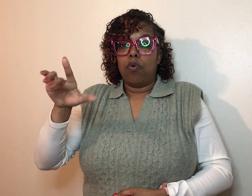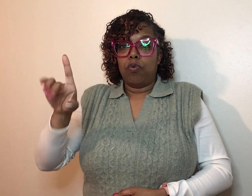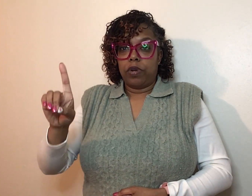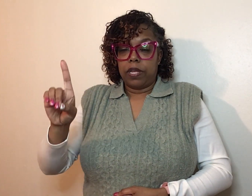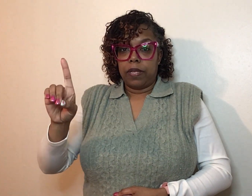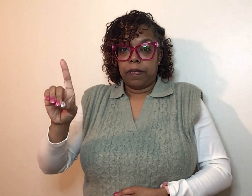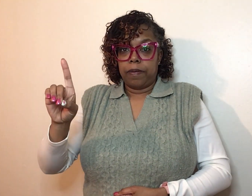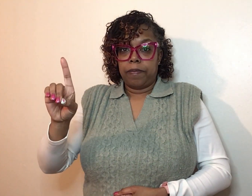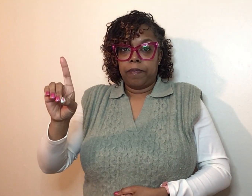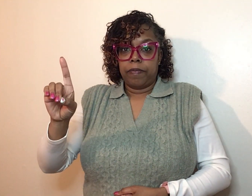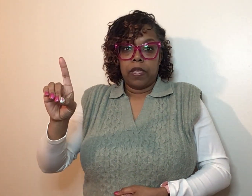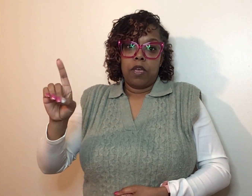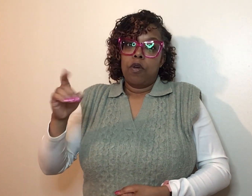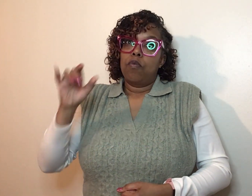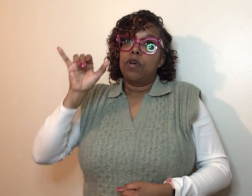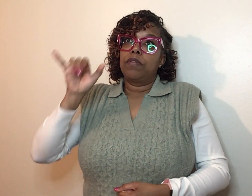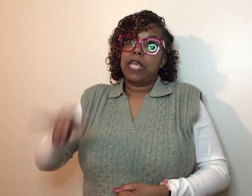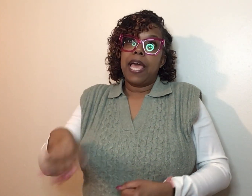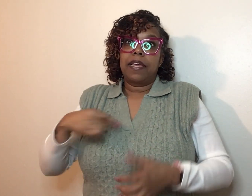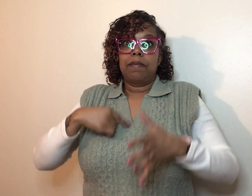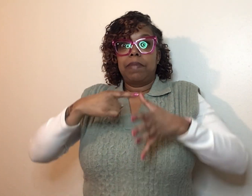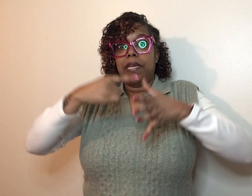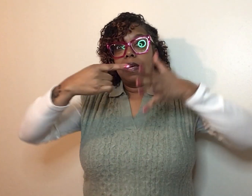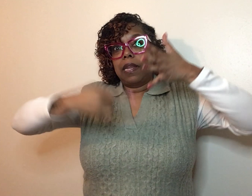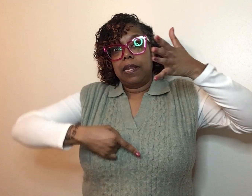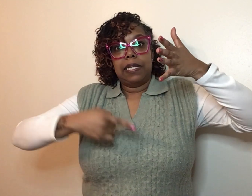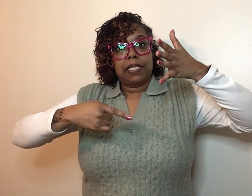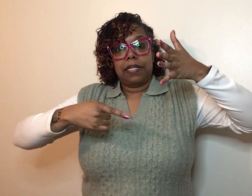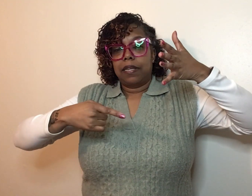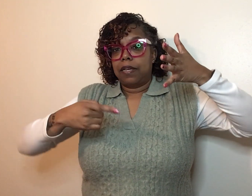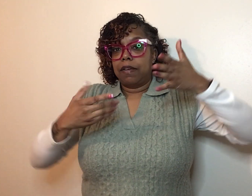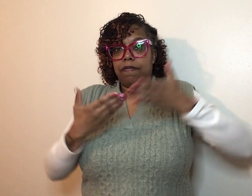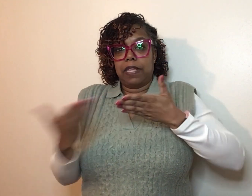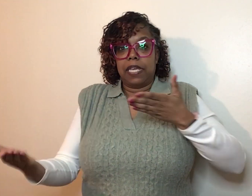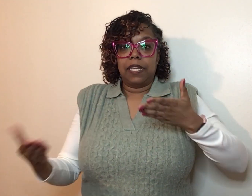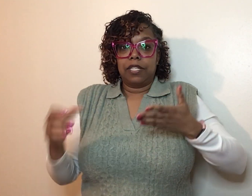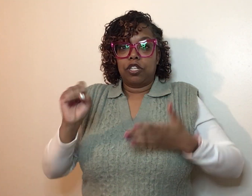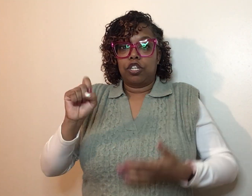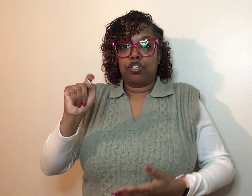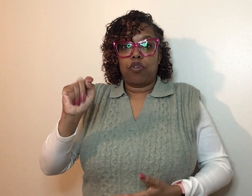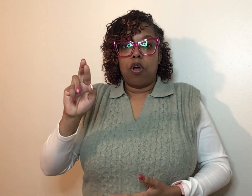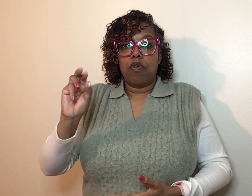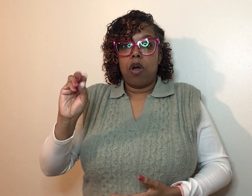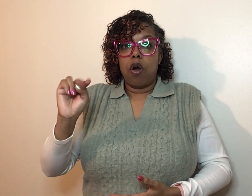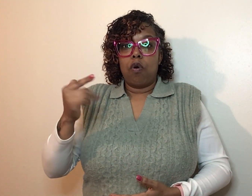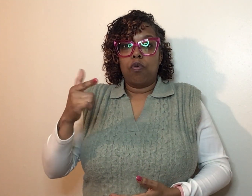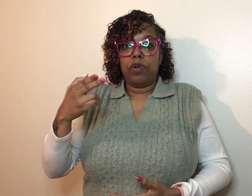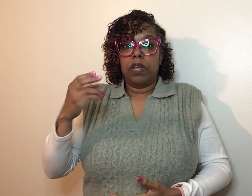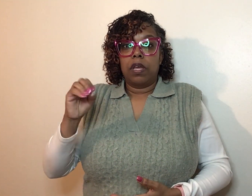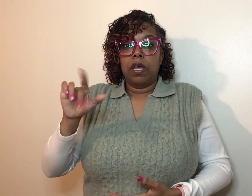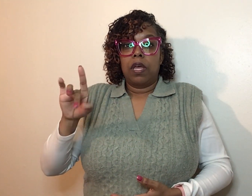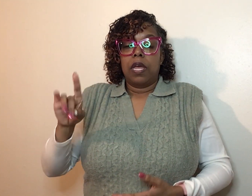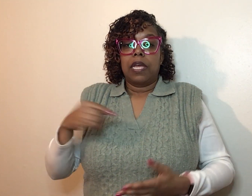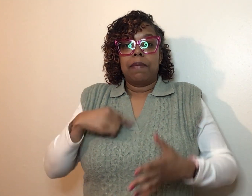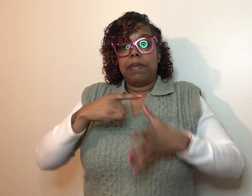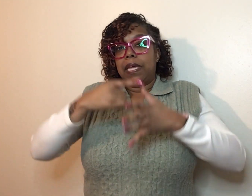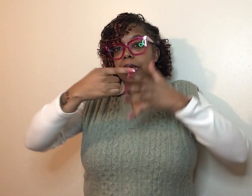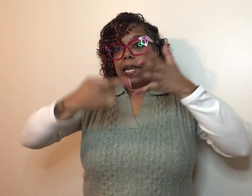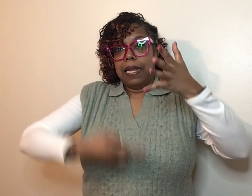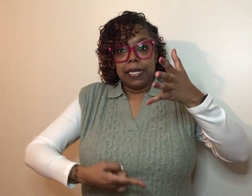stronghold. Well, that can be a list of things. A stronghold can be a